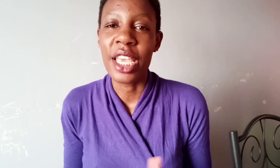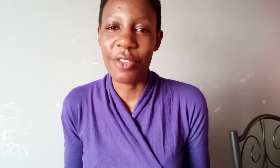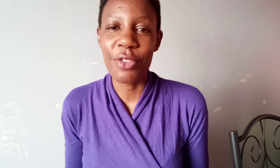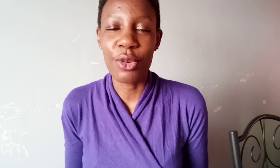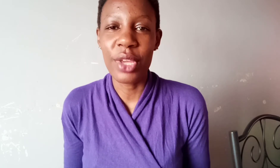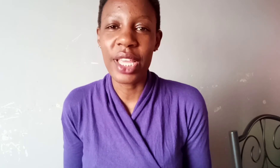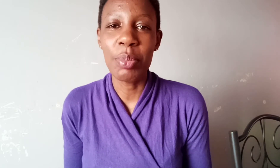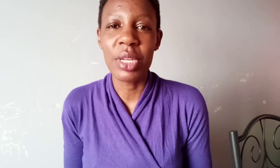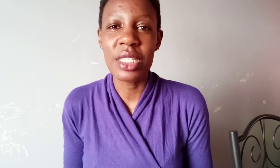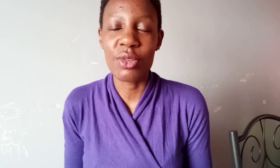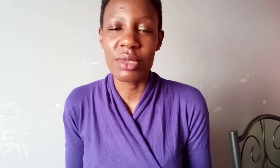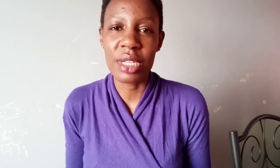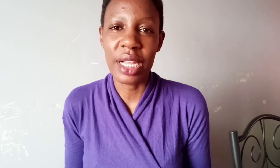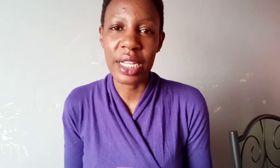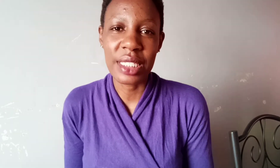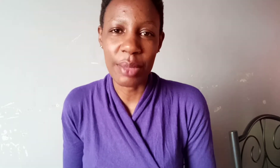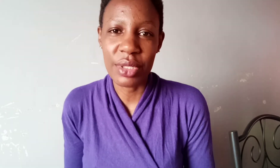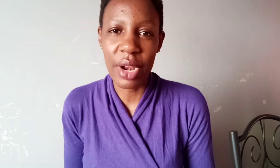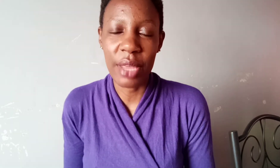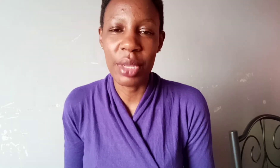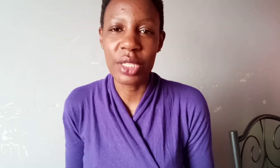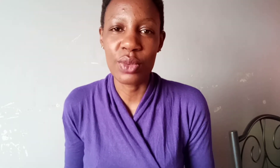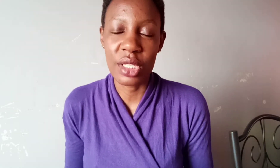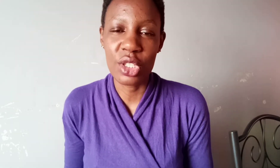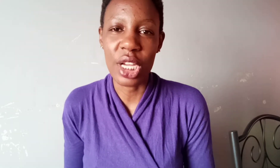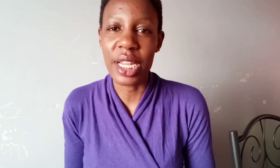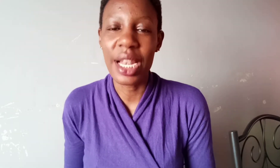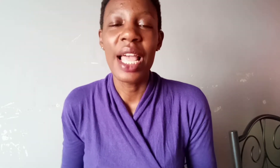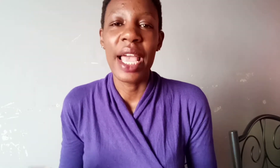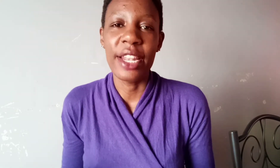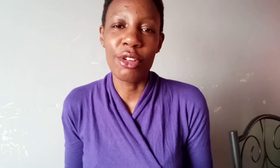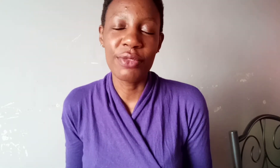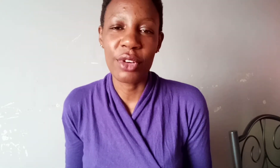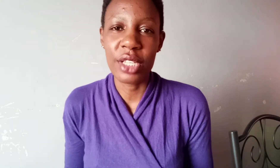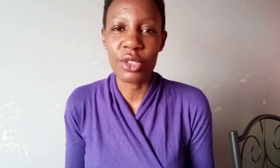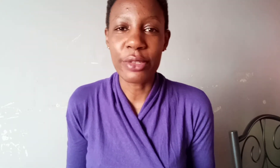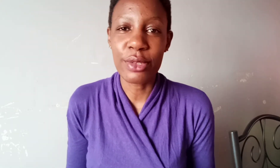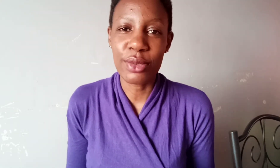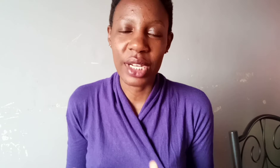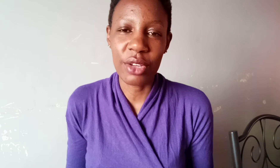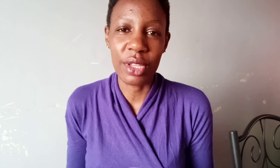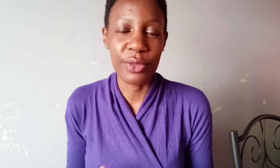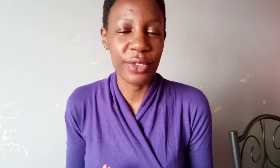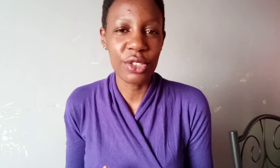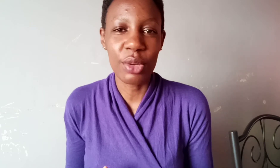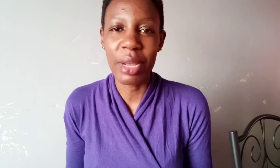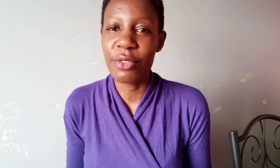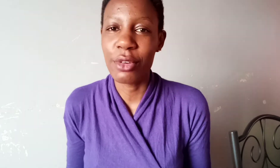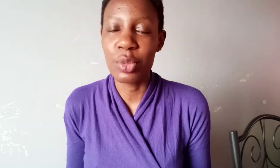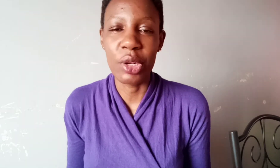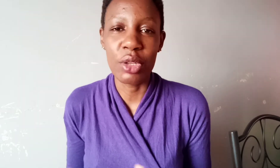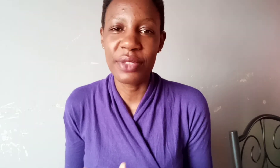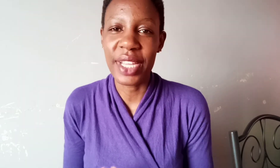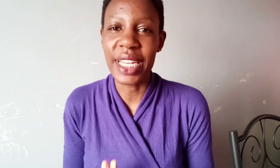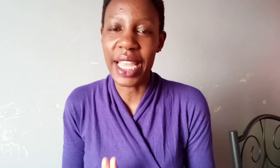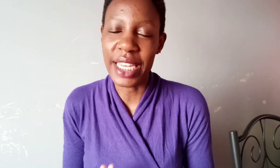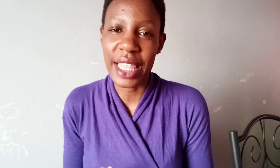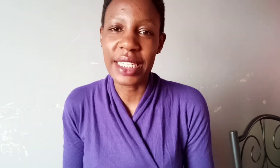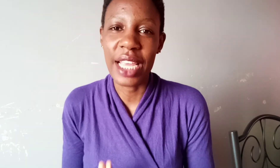you're new here, please consider subscribing to this channel, and don't forget also to click on the notification bell for you to be notified any other time a